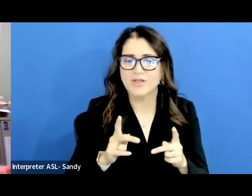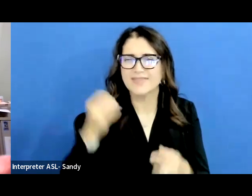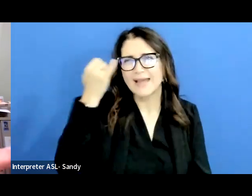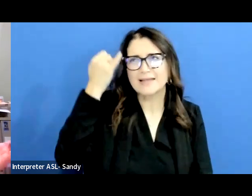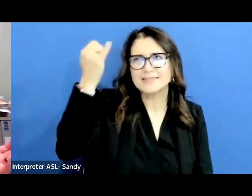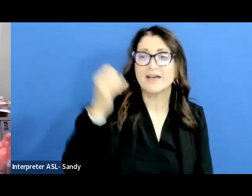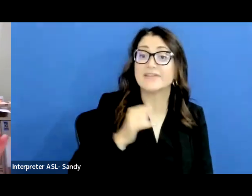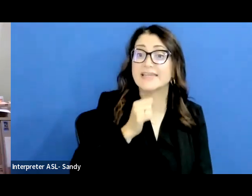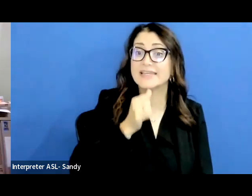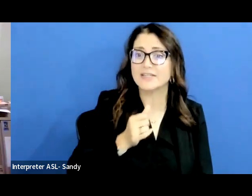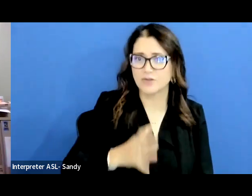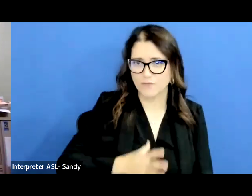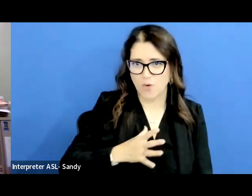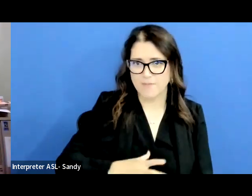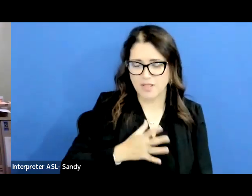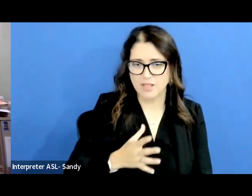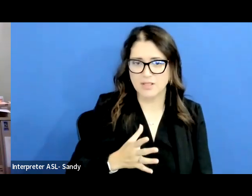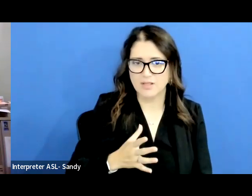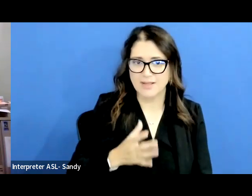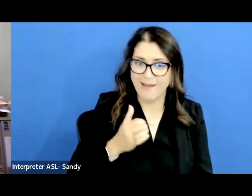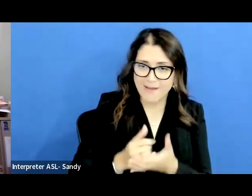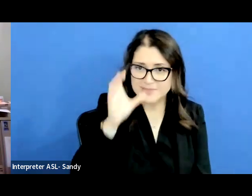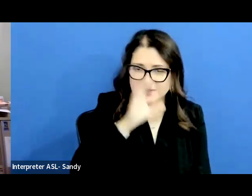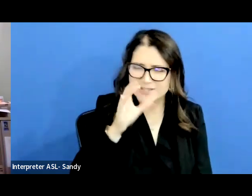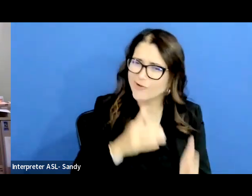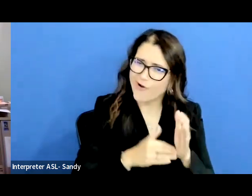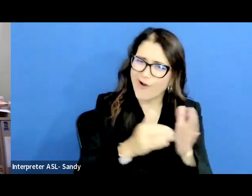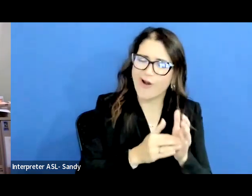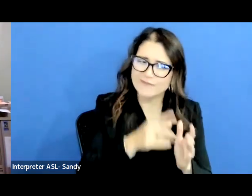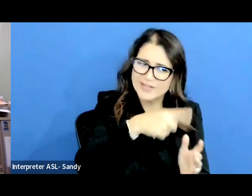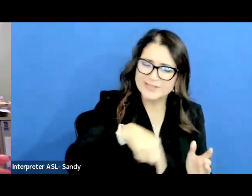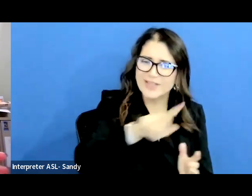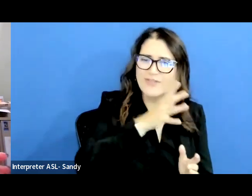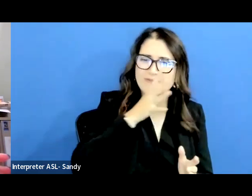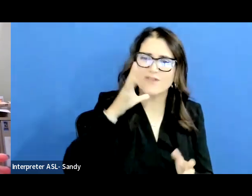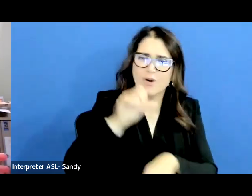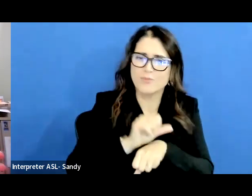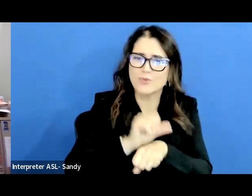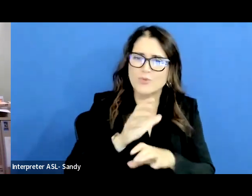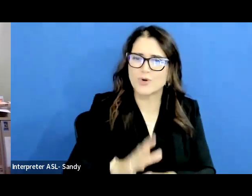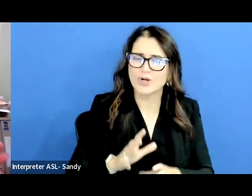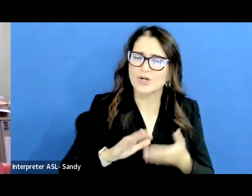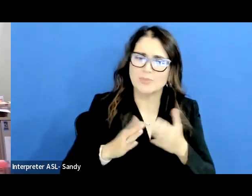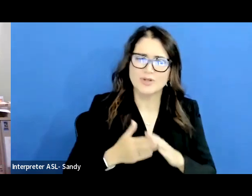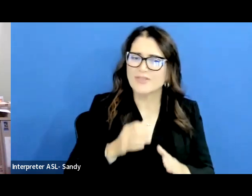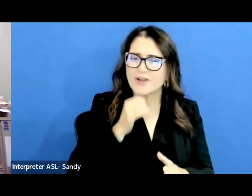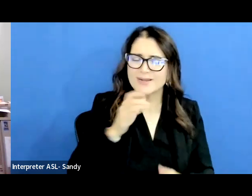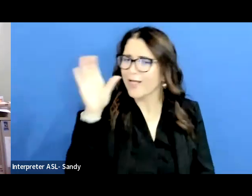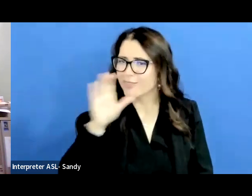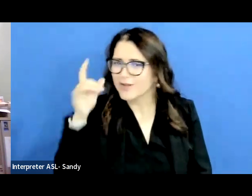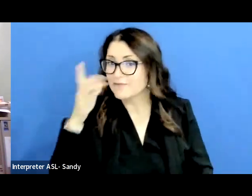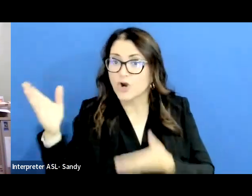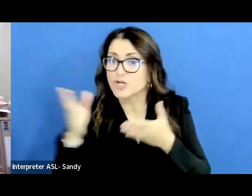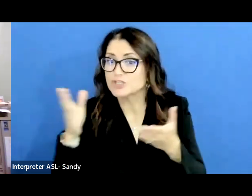is that oftentimes in farm worker communities, people aren't looking for a service provider that you go to